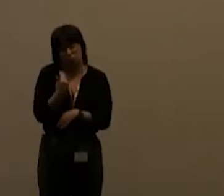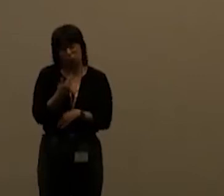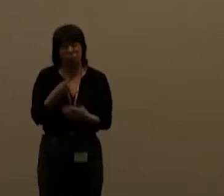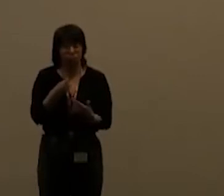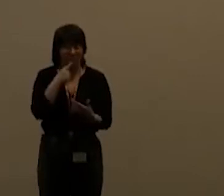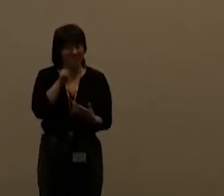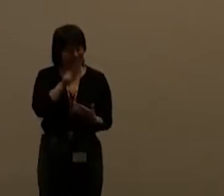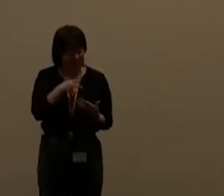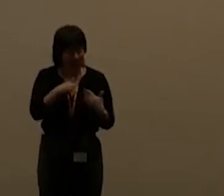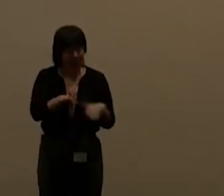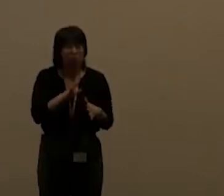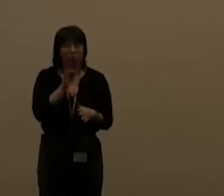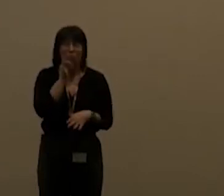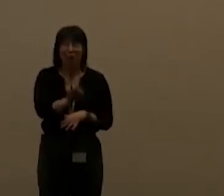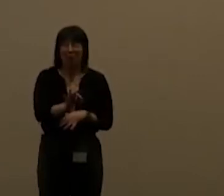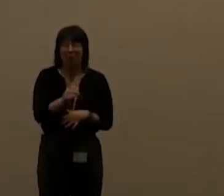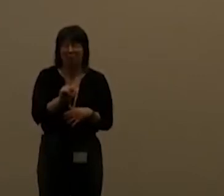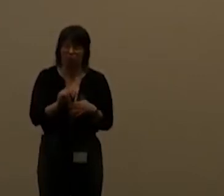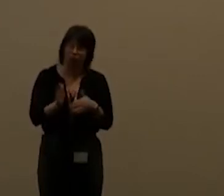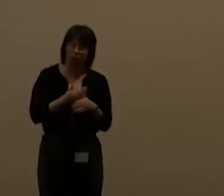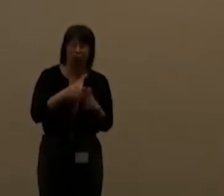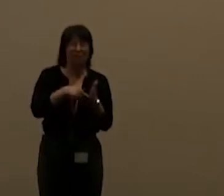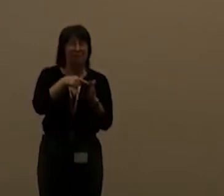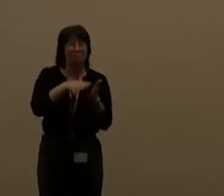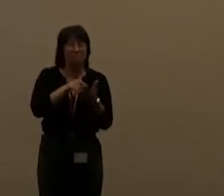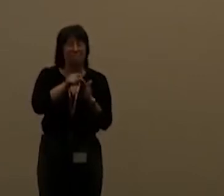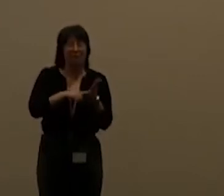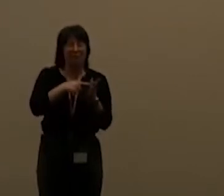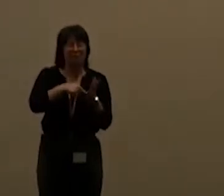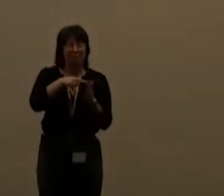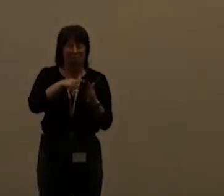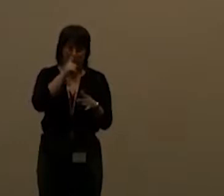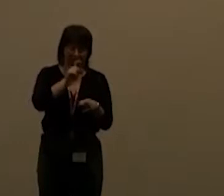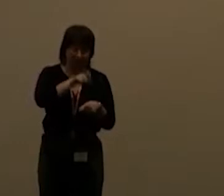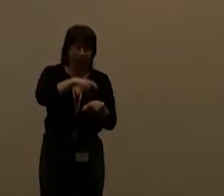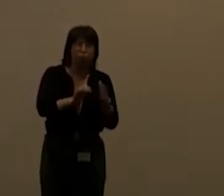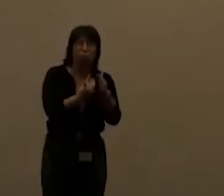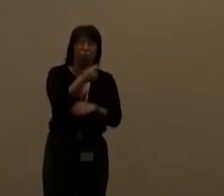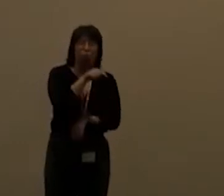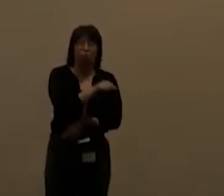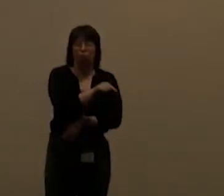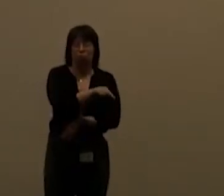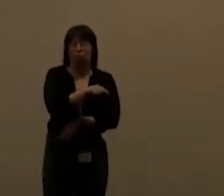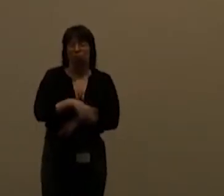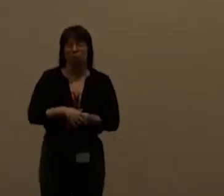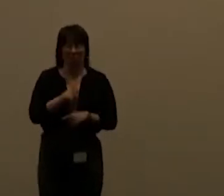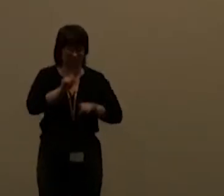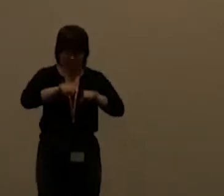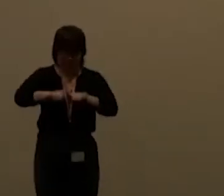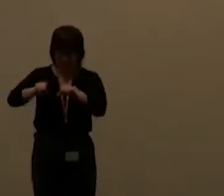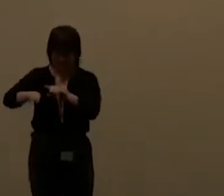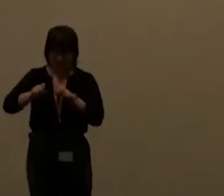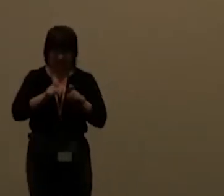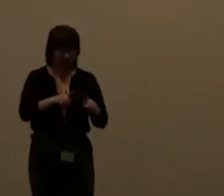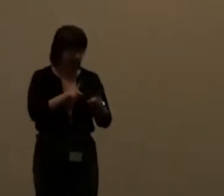the leave request was just one of the templates. If we go back into Create or Manage and click New, We see we have all different kinds, from